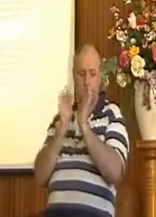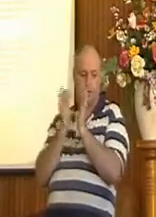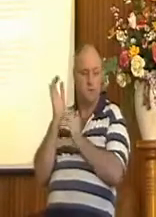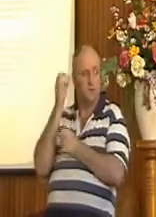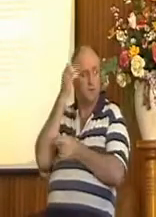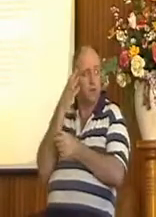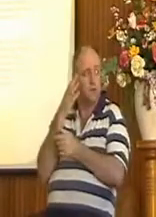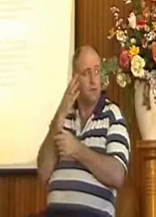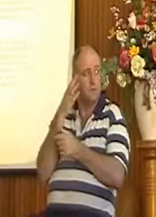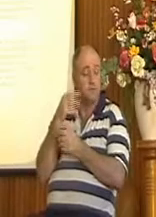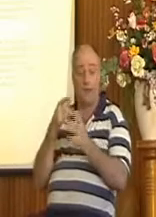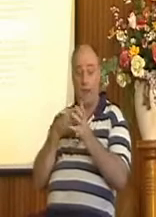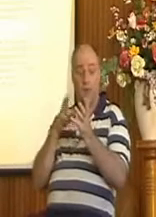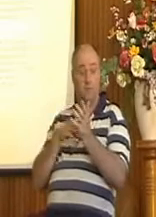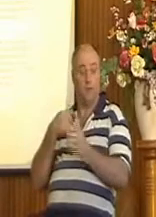I confident